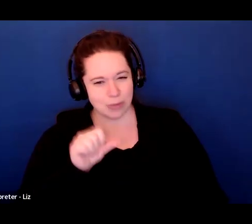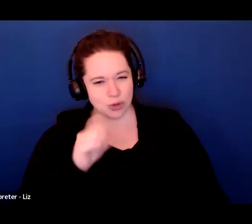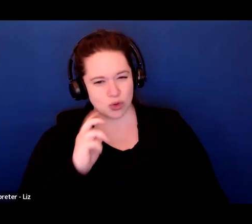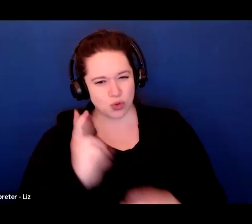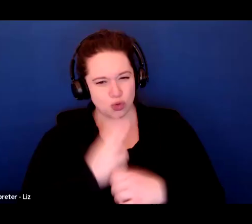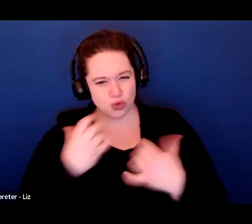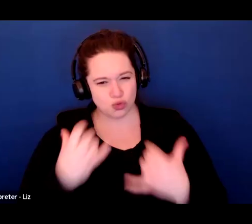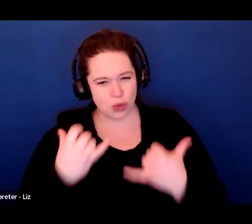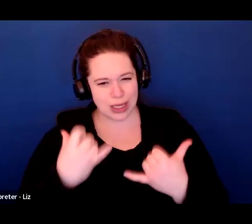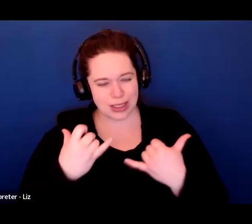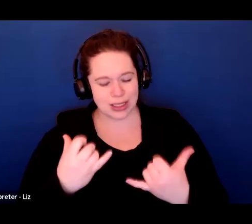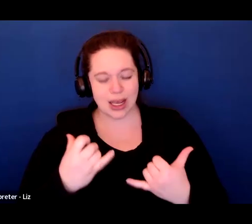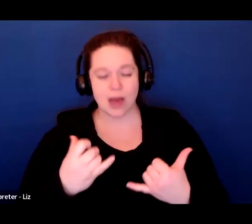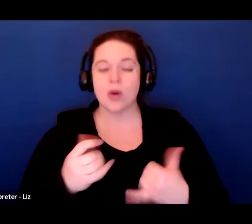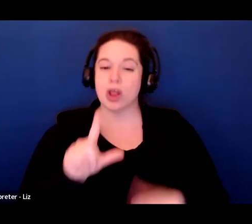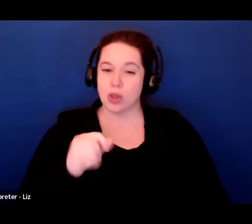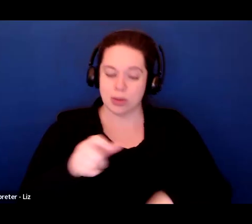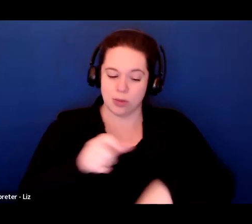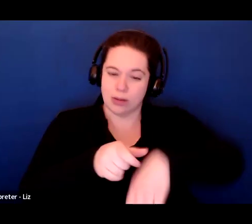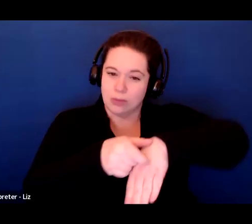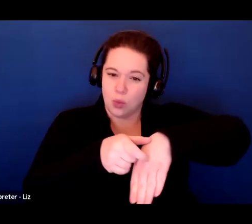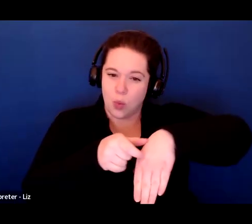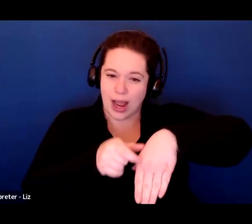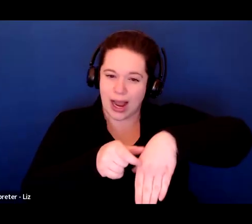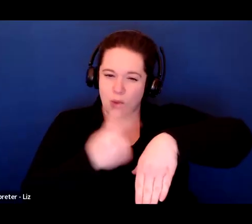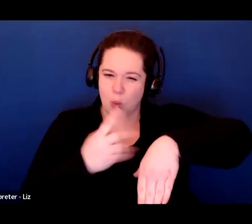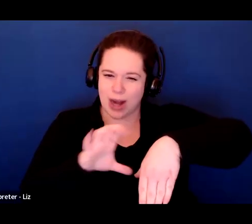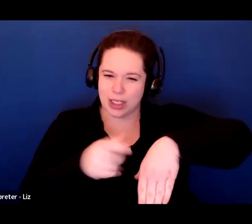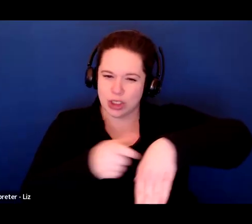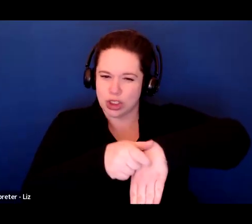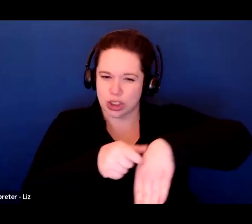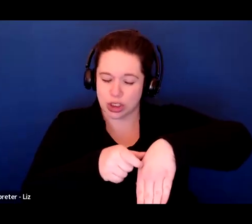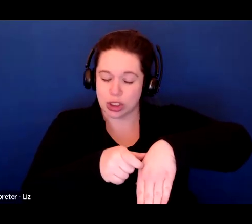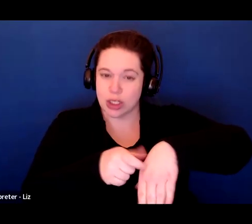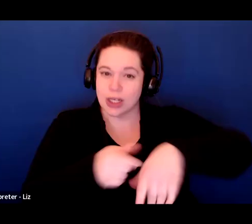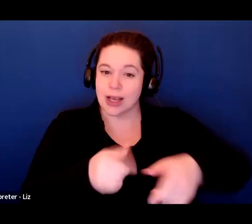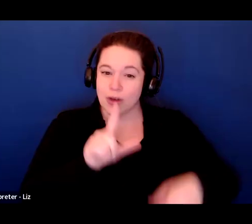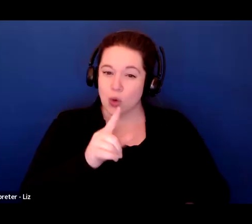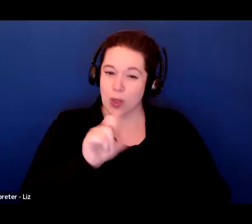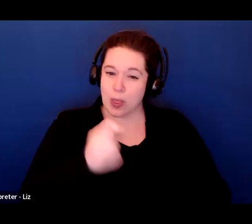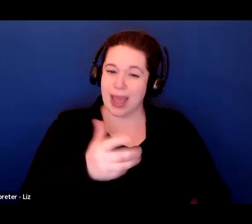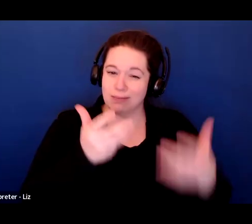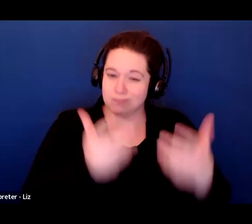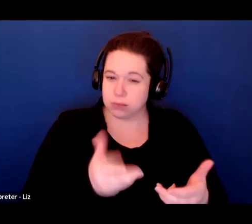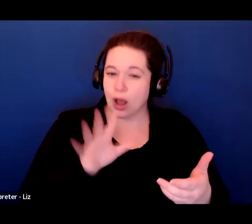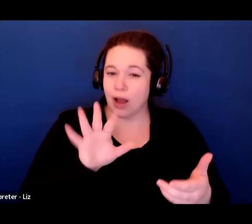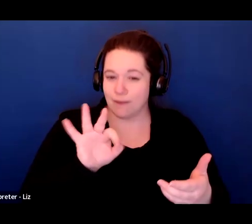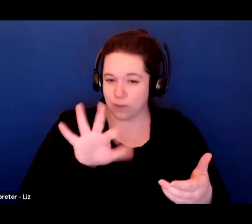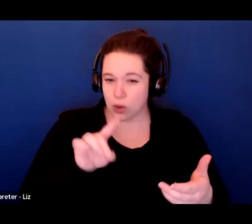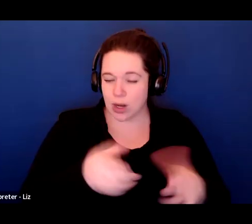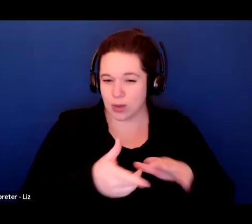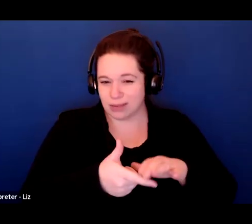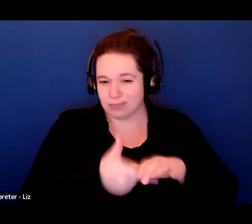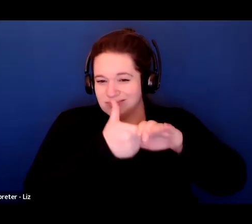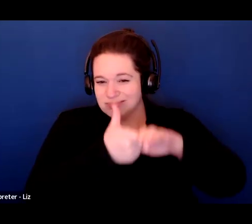little wider than an inch. And if you're trying to lift a leg that's full of fluid with that, it's going to press into there.